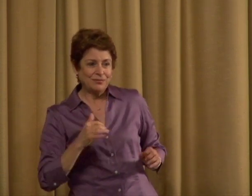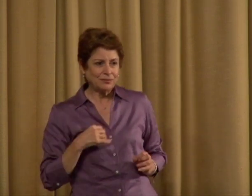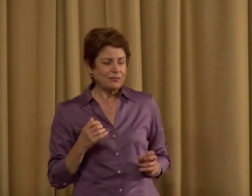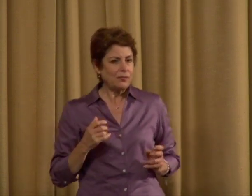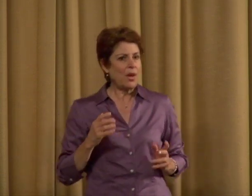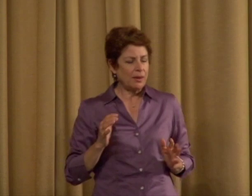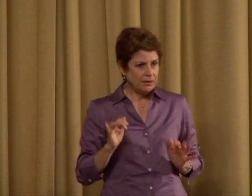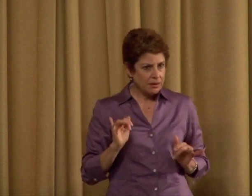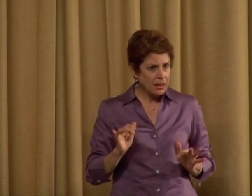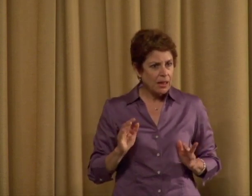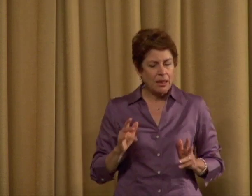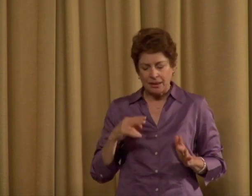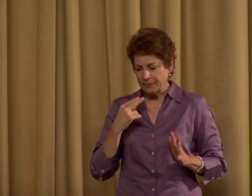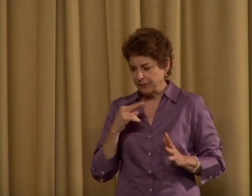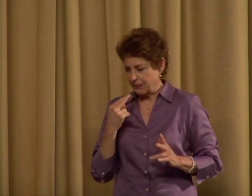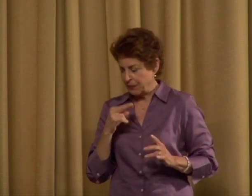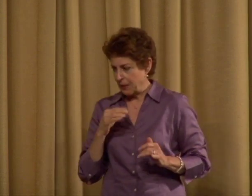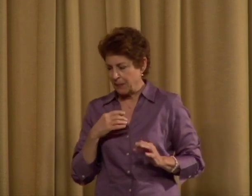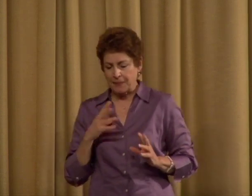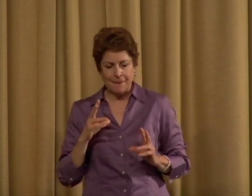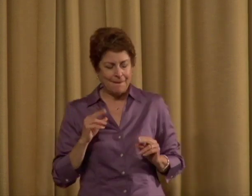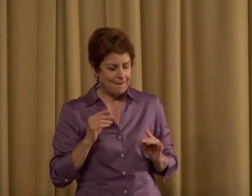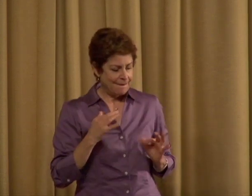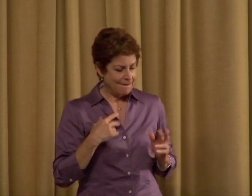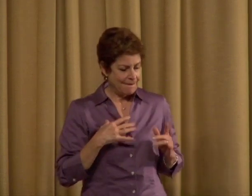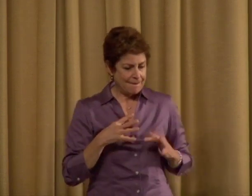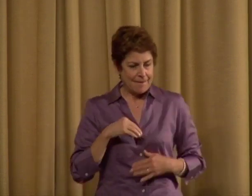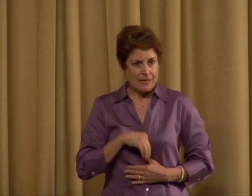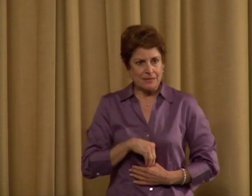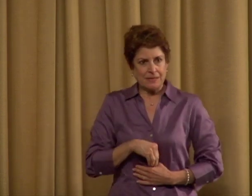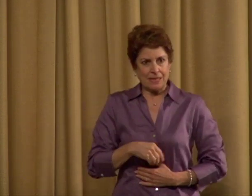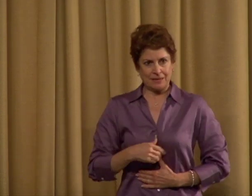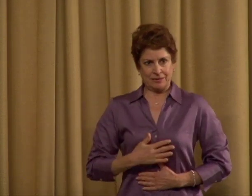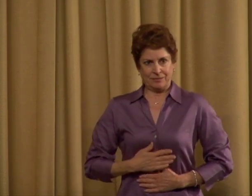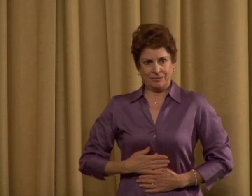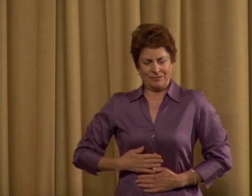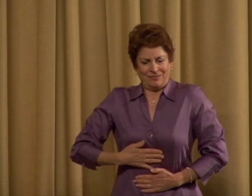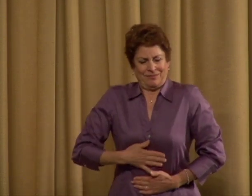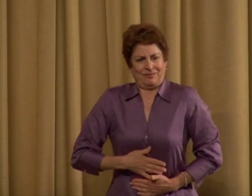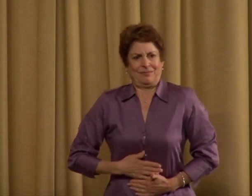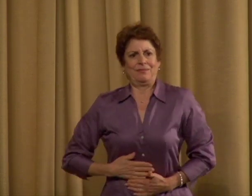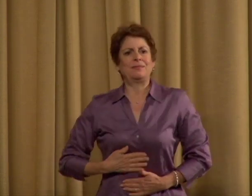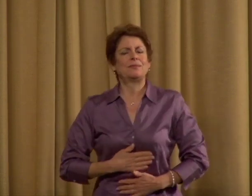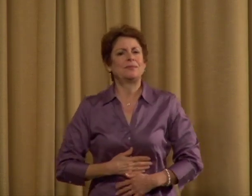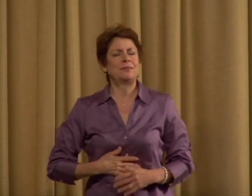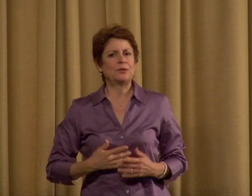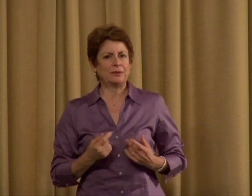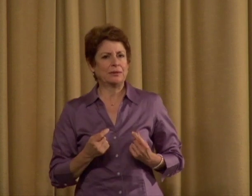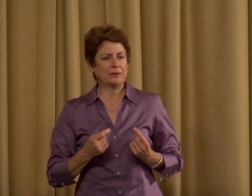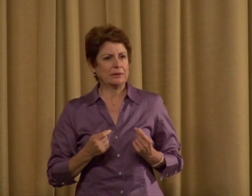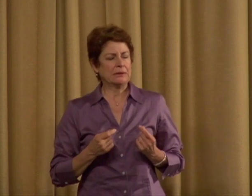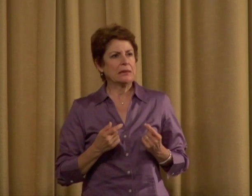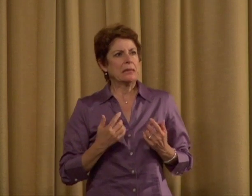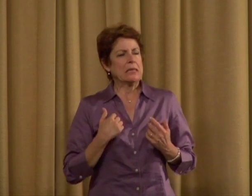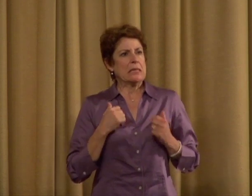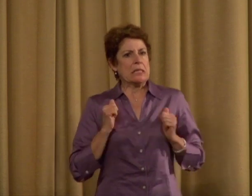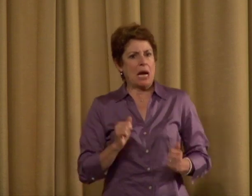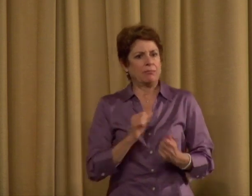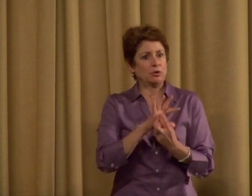in the 70s. I was thinking, okay, lip reading, Inside, my gut kind of had an uneasy feeling